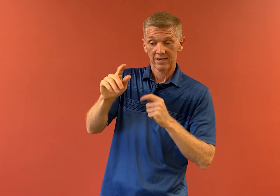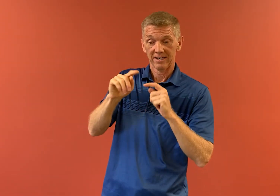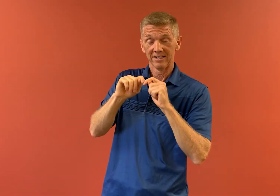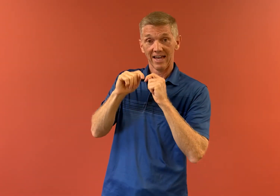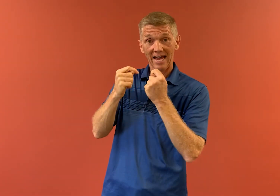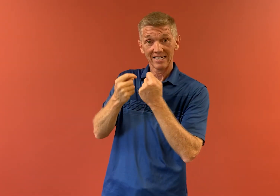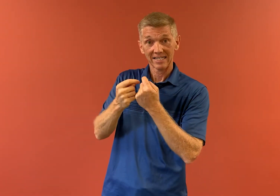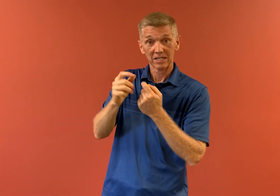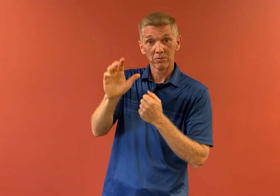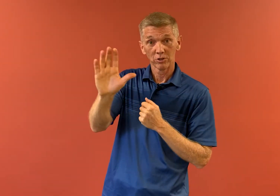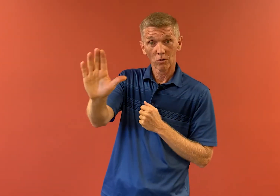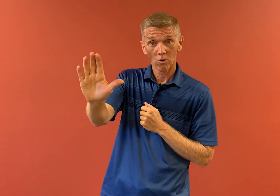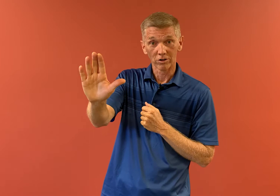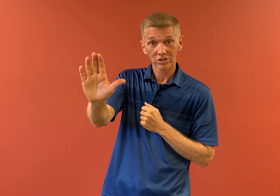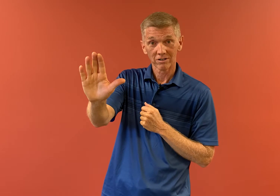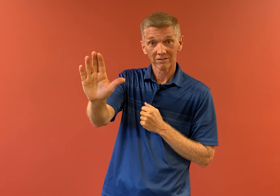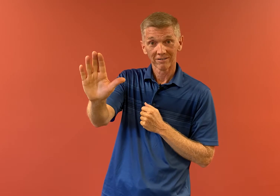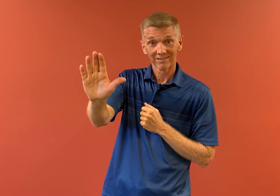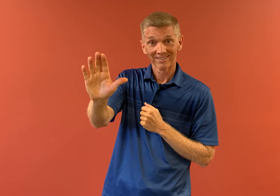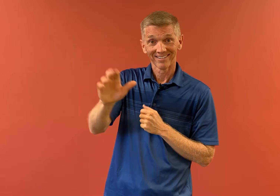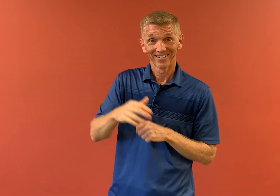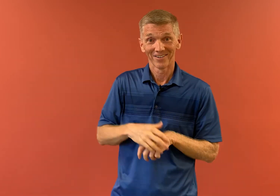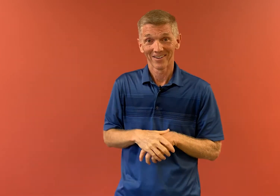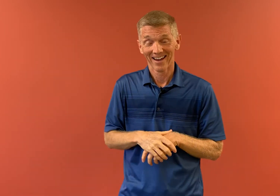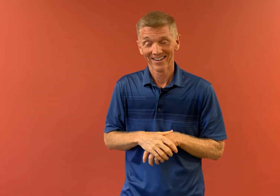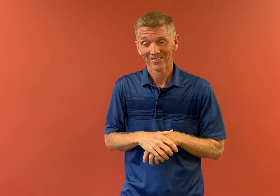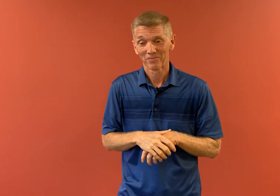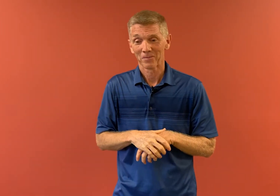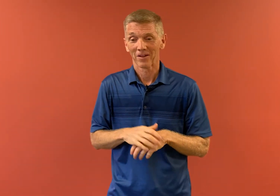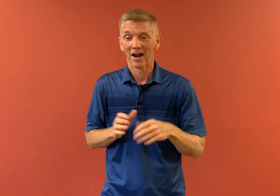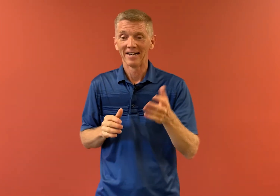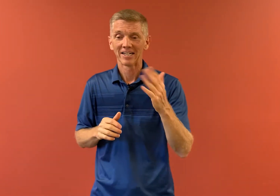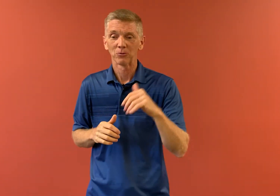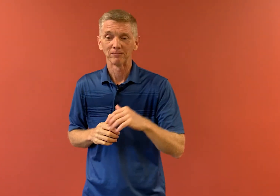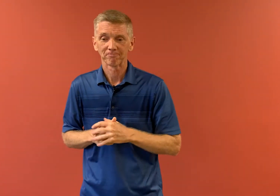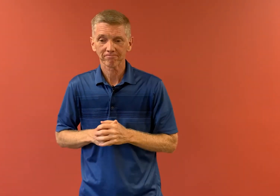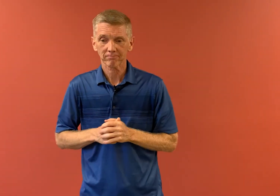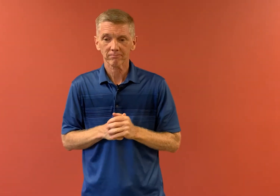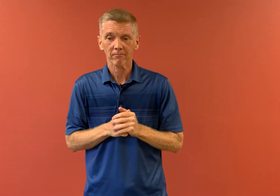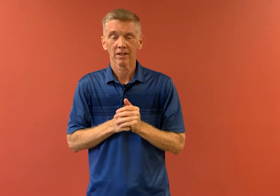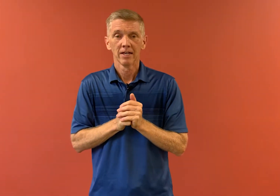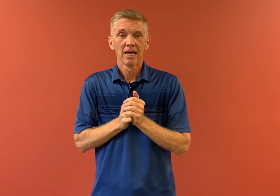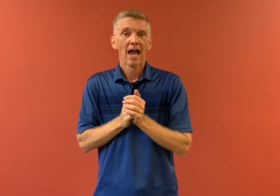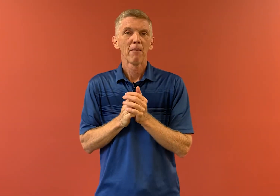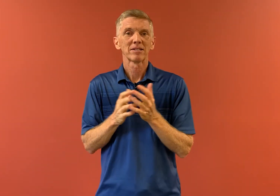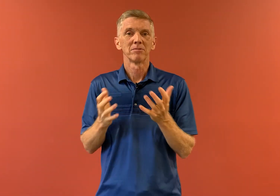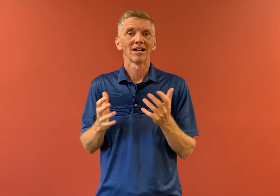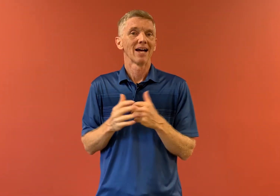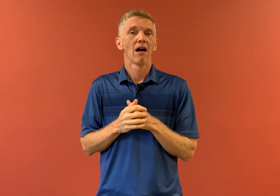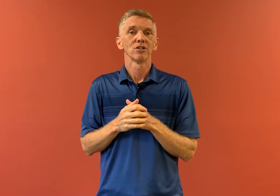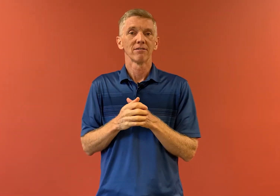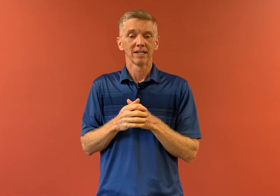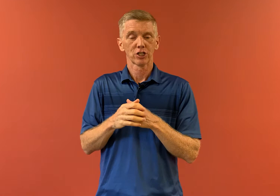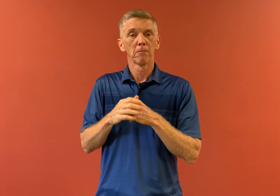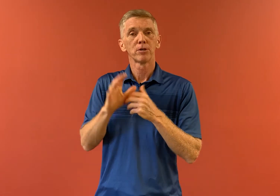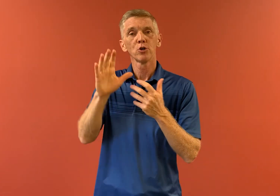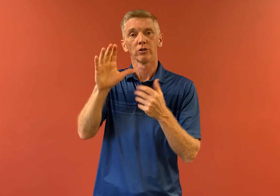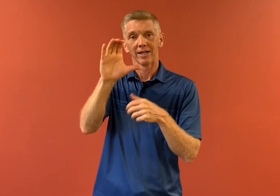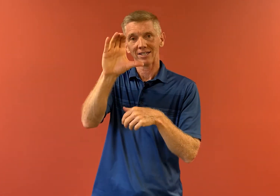is that team yours? Okay? All right, next one. How about some technology things? Computer, take a